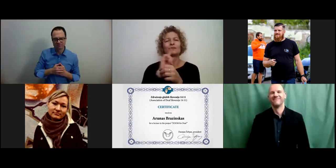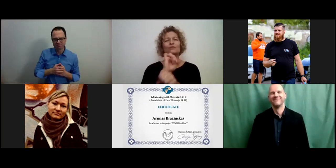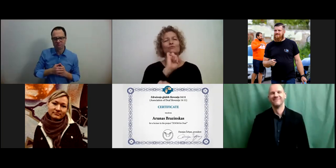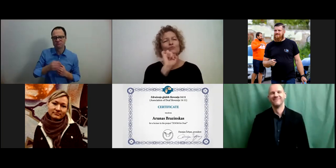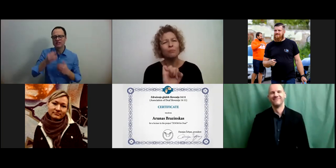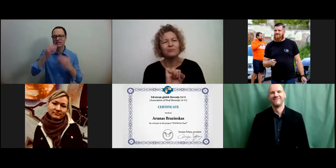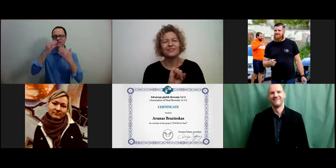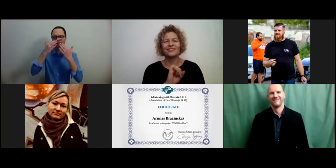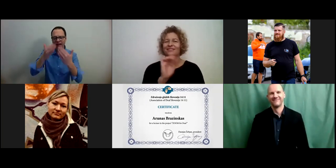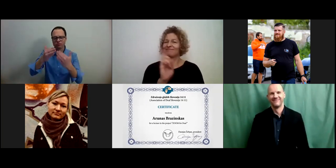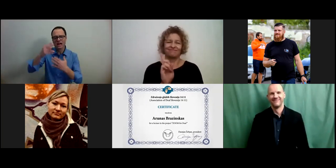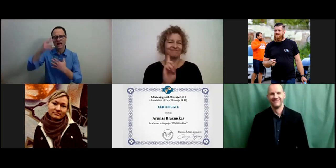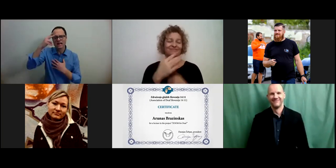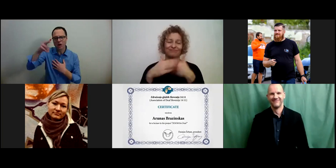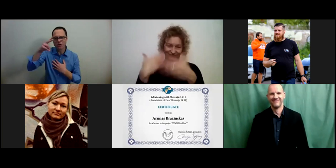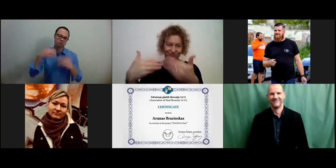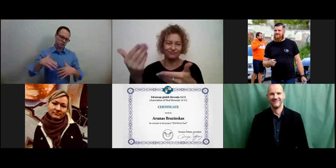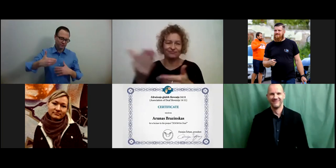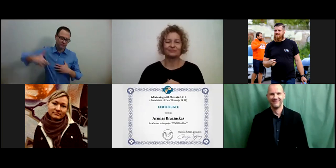And don't stop, let's keep this going.